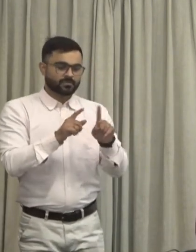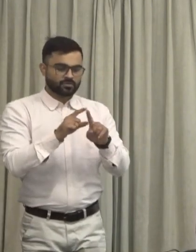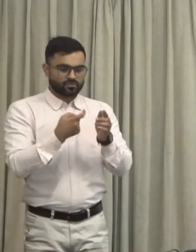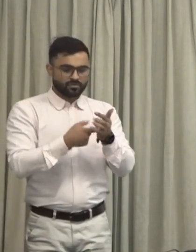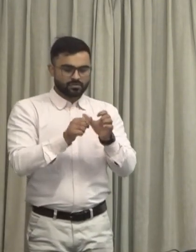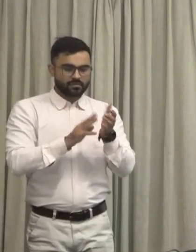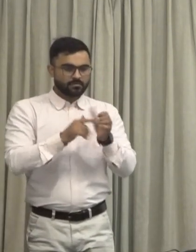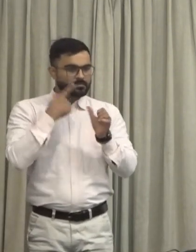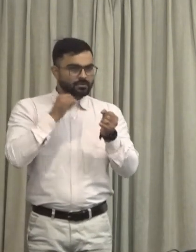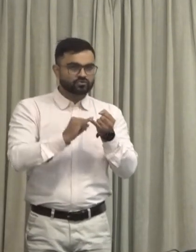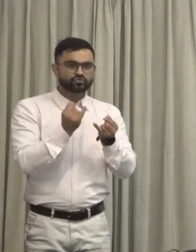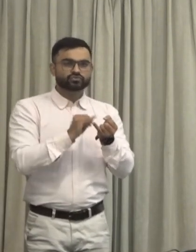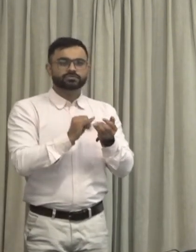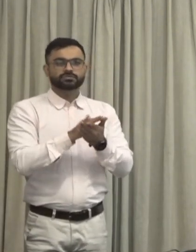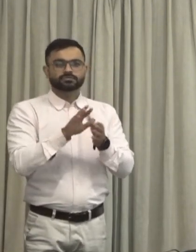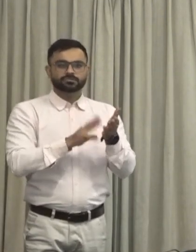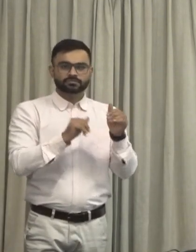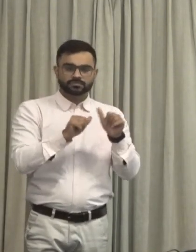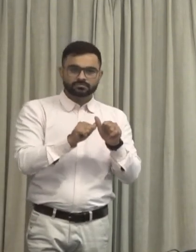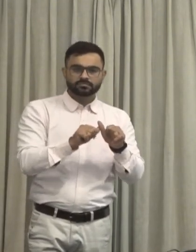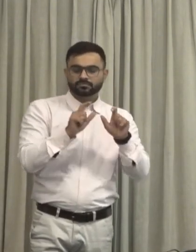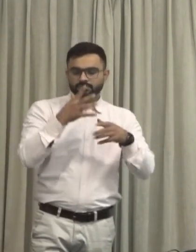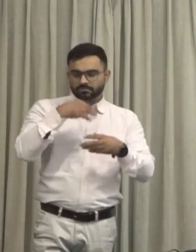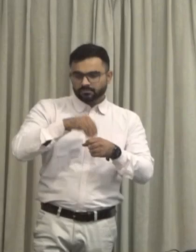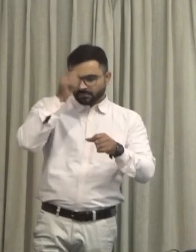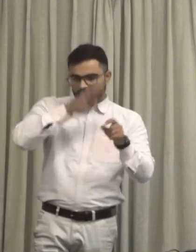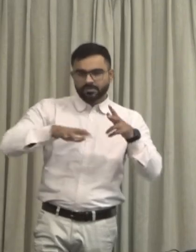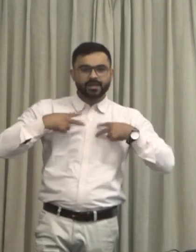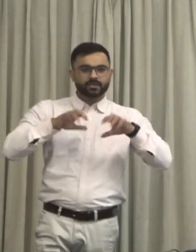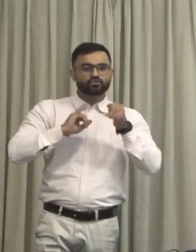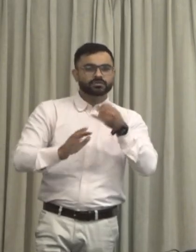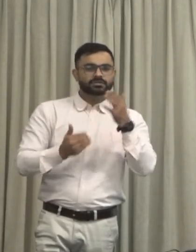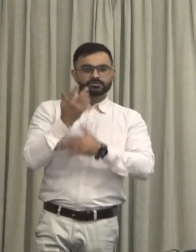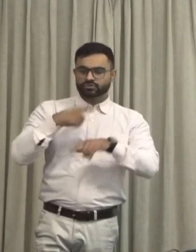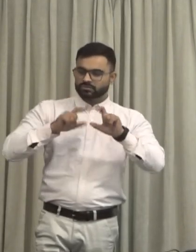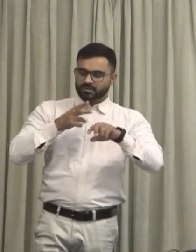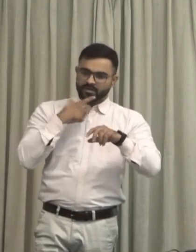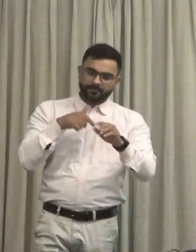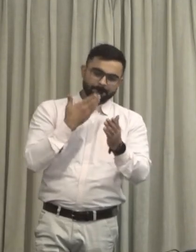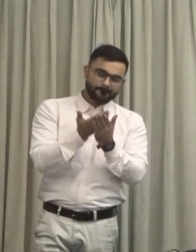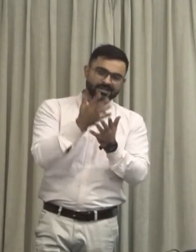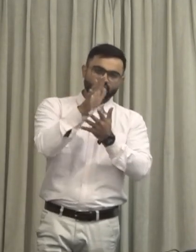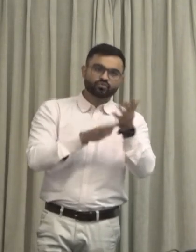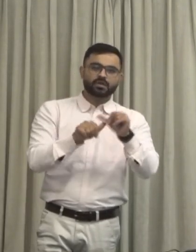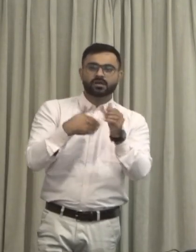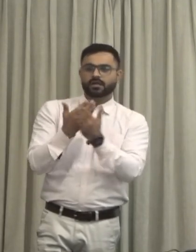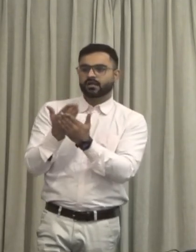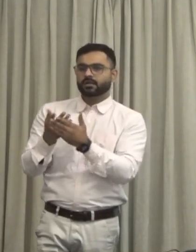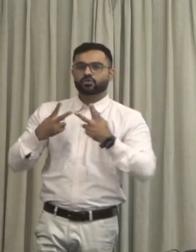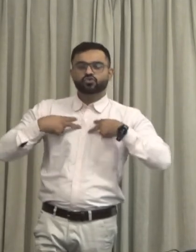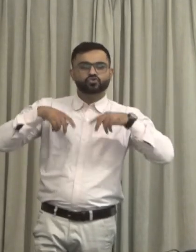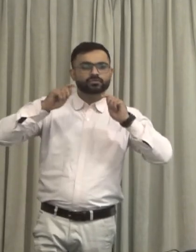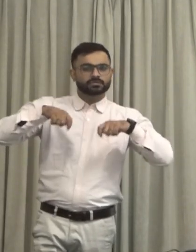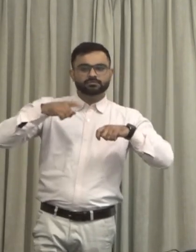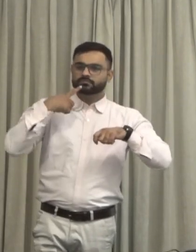and Dr. Sushma, the Indian Society of Critical Care Medicine, the Indian Association of Palliative Care, filed an intervention application that wanted the court